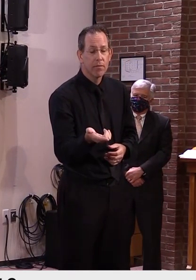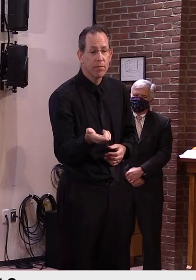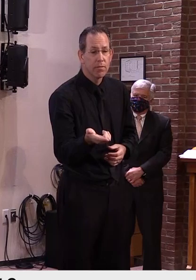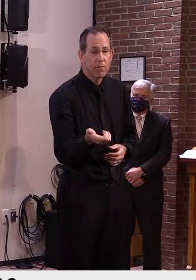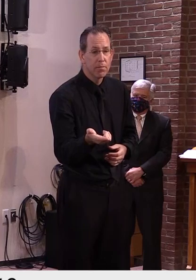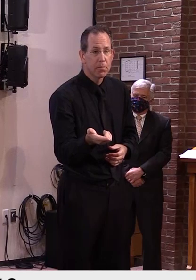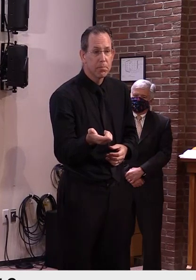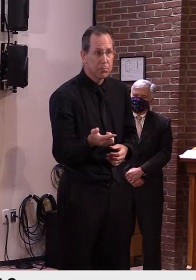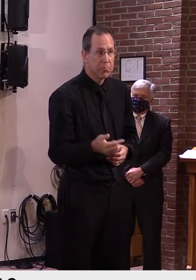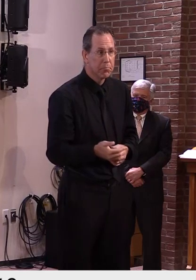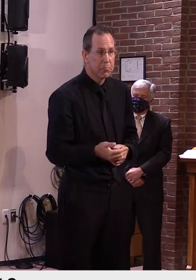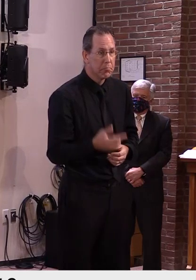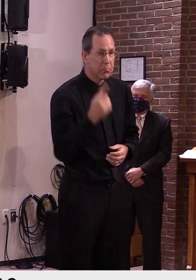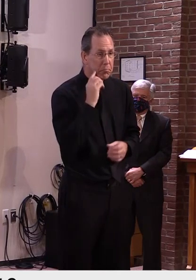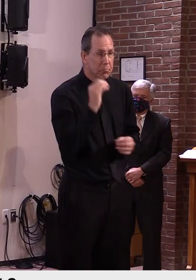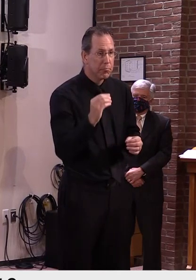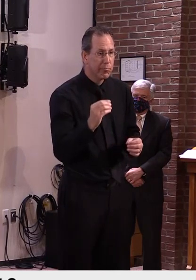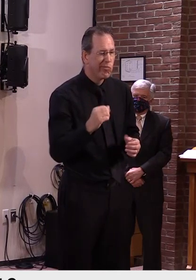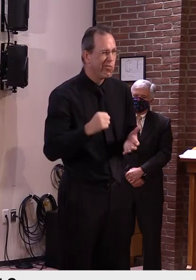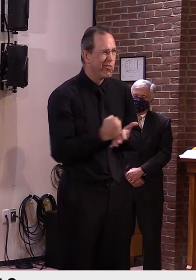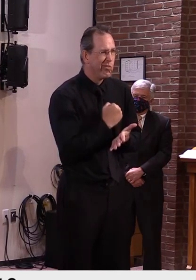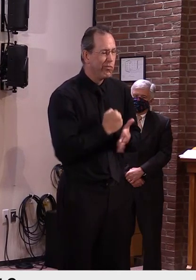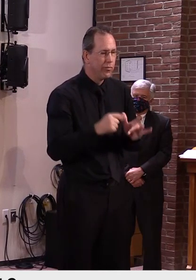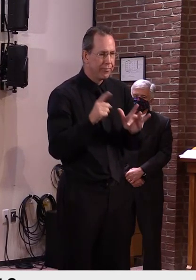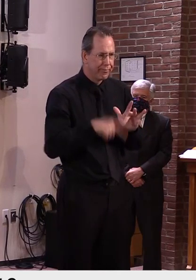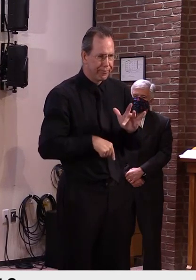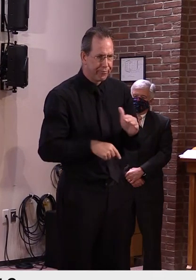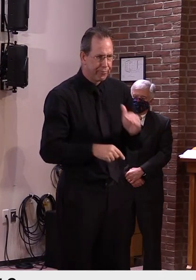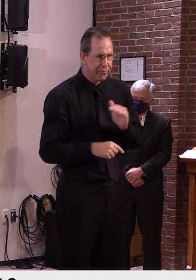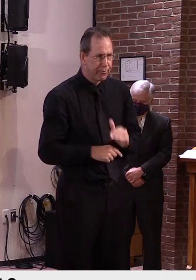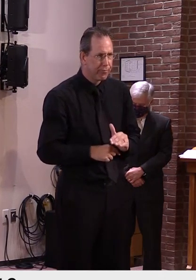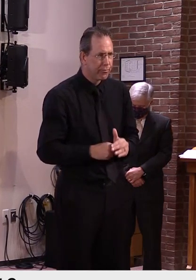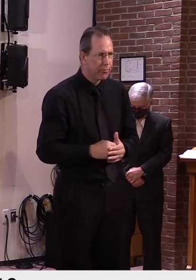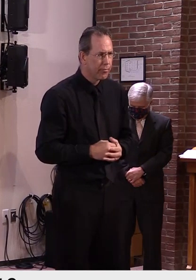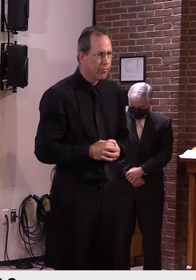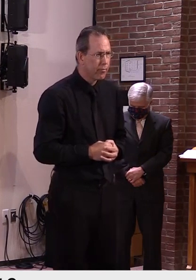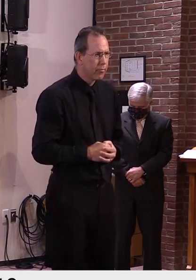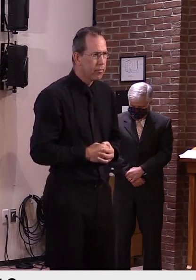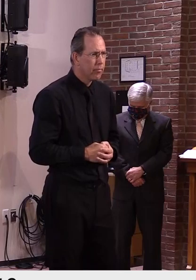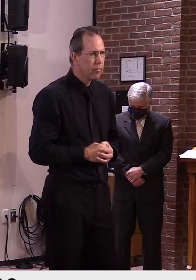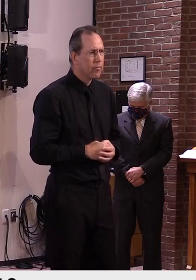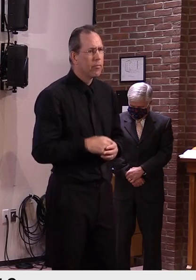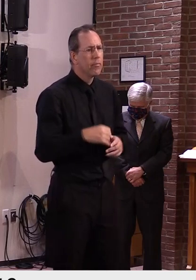unmute. All right, we'll move to Mike, the Islander.